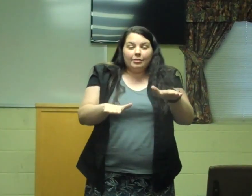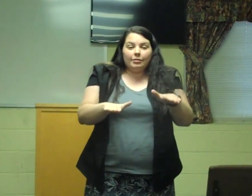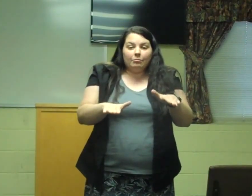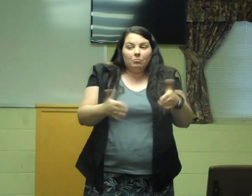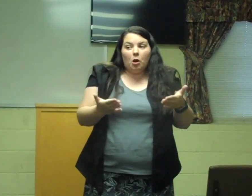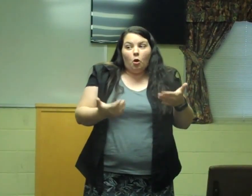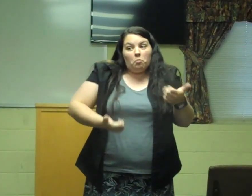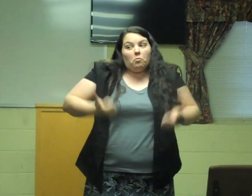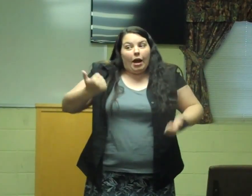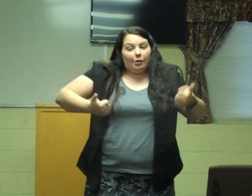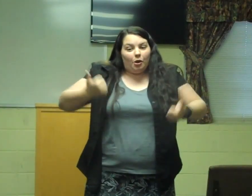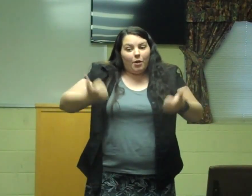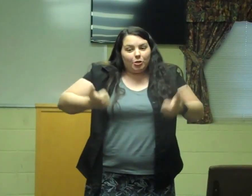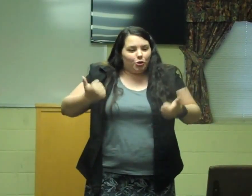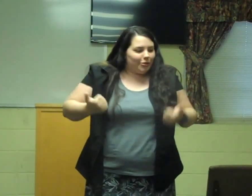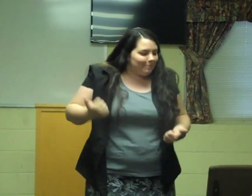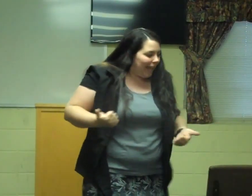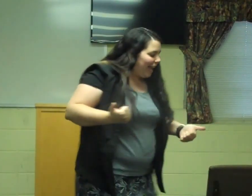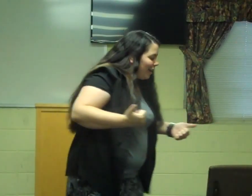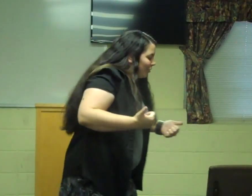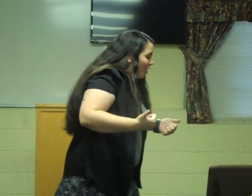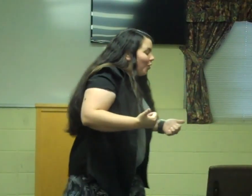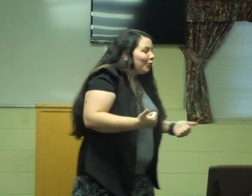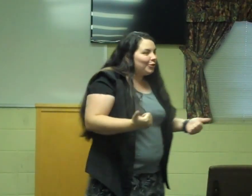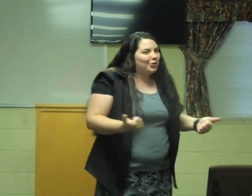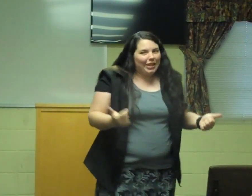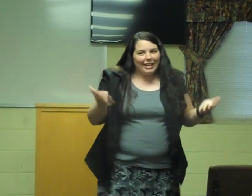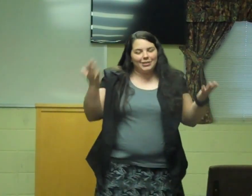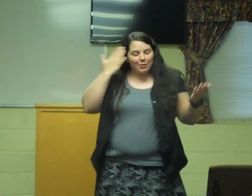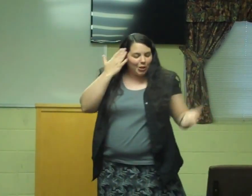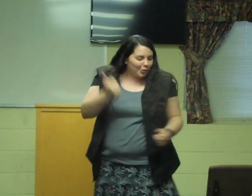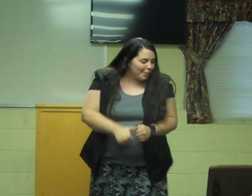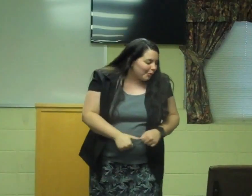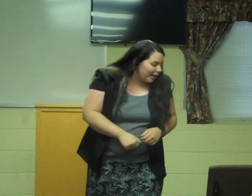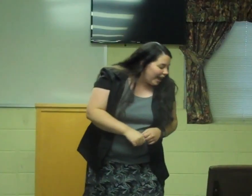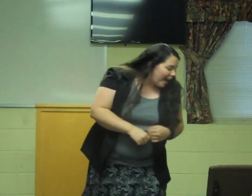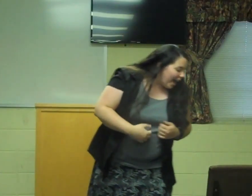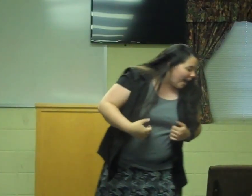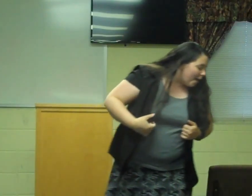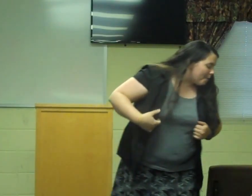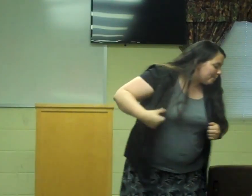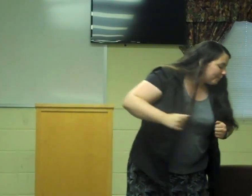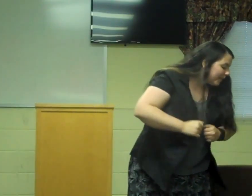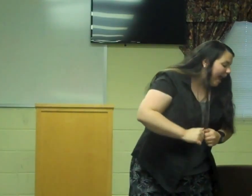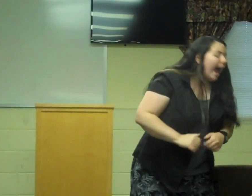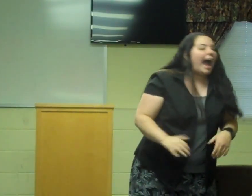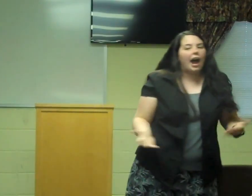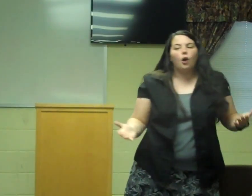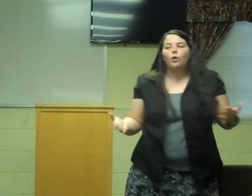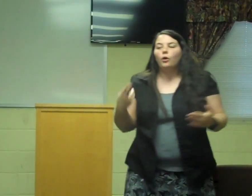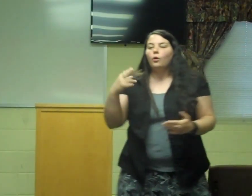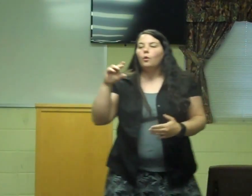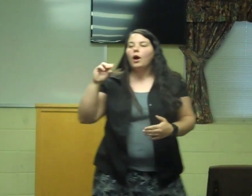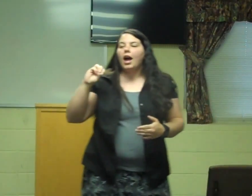balance. I don't know which. So that's something you can remember. How.